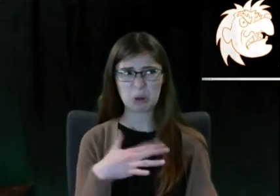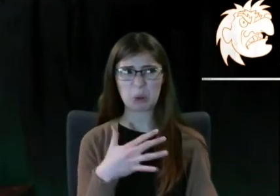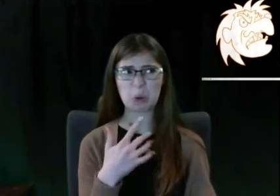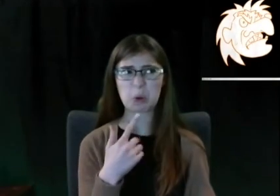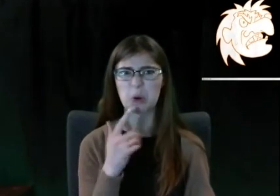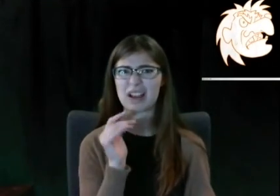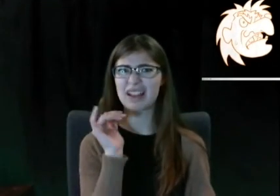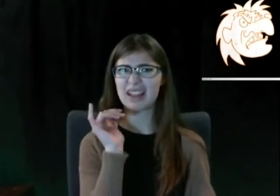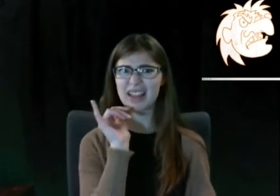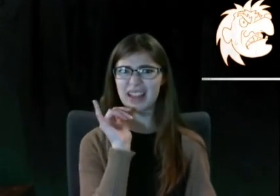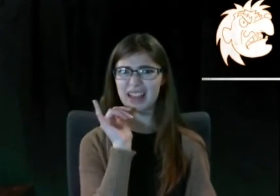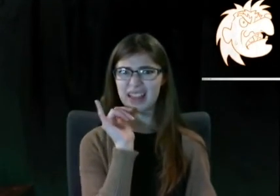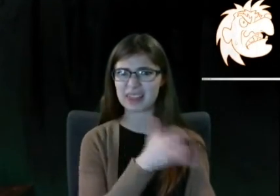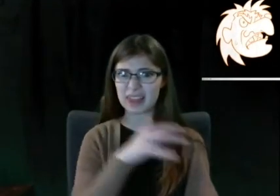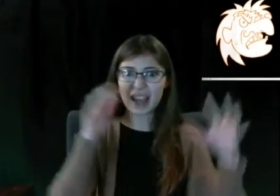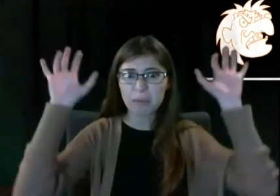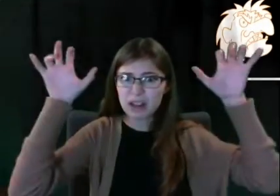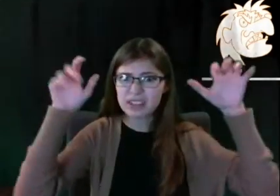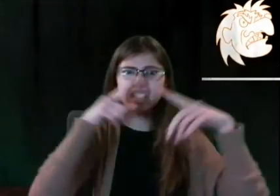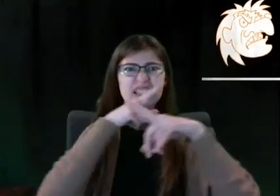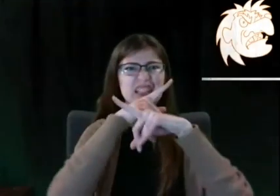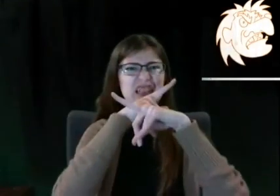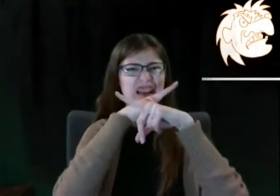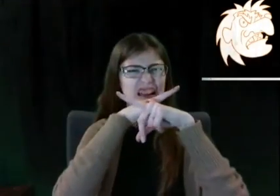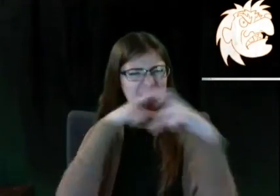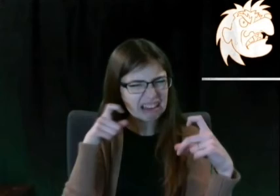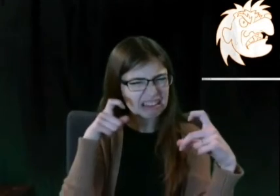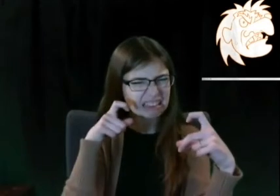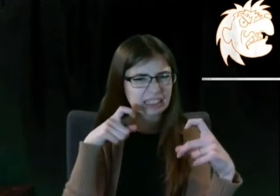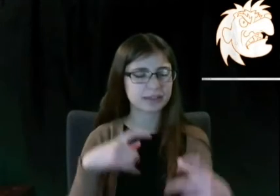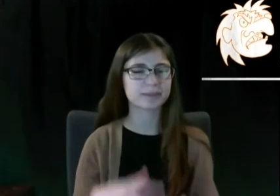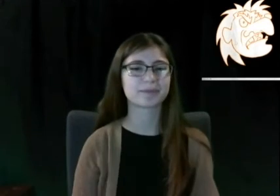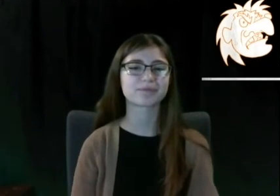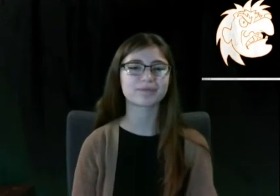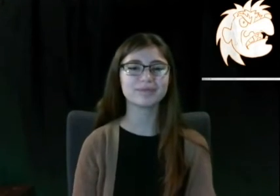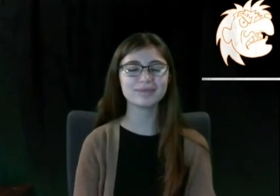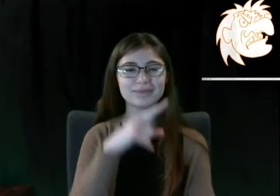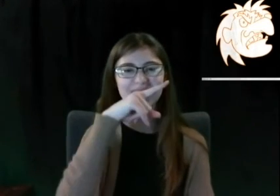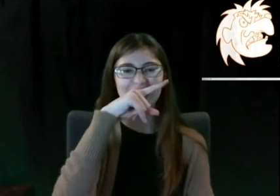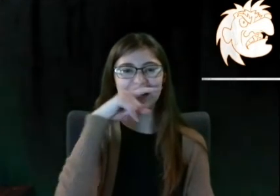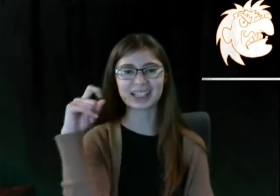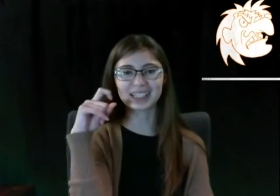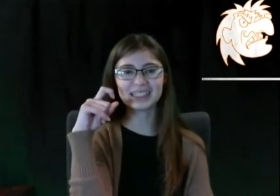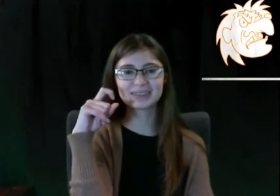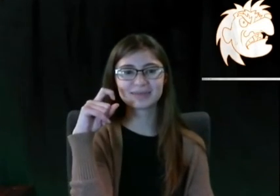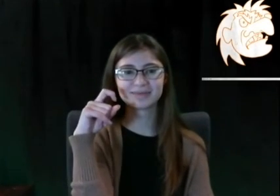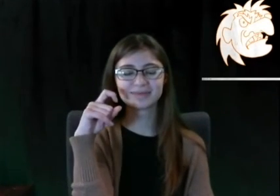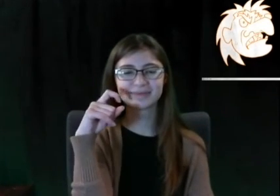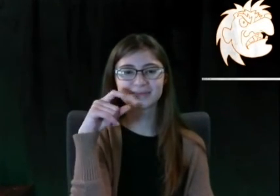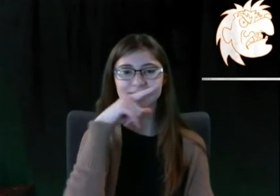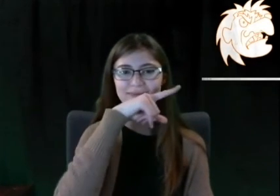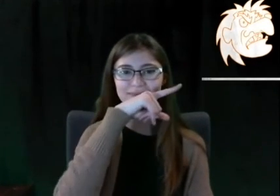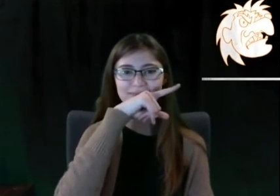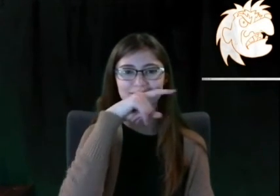Whew. That monster is ugly. Ugly?